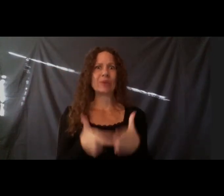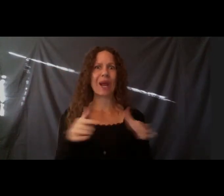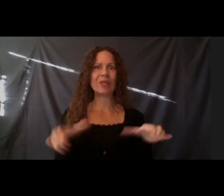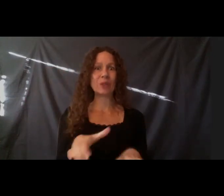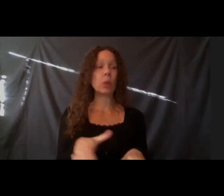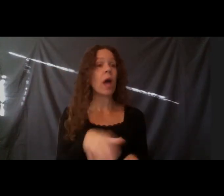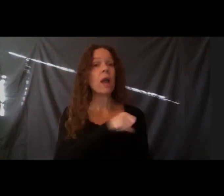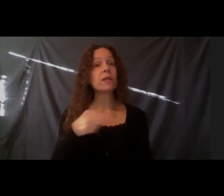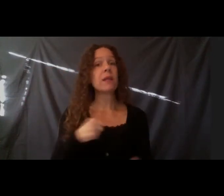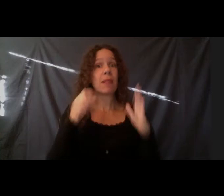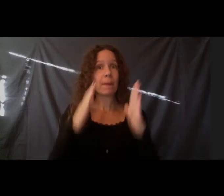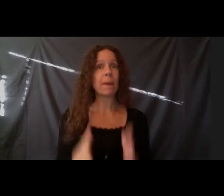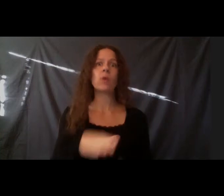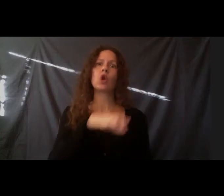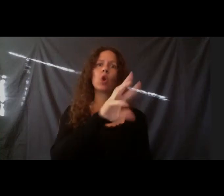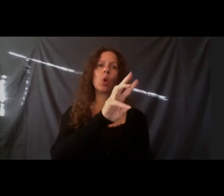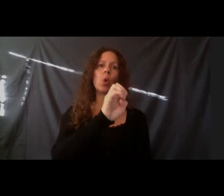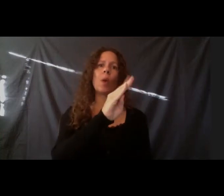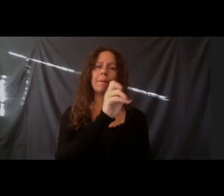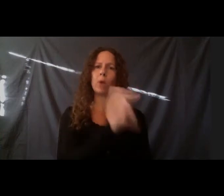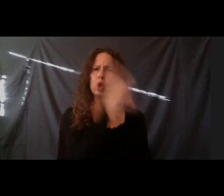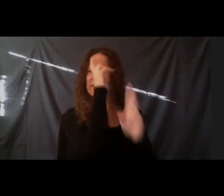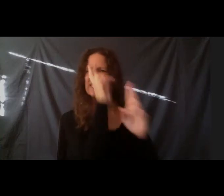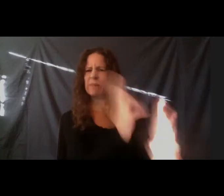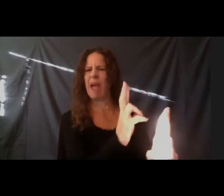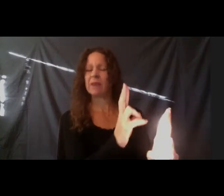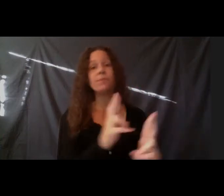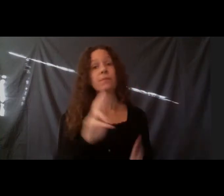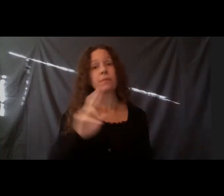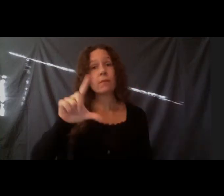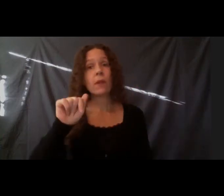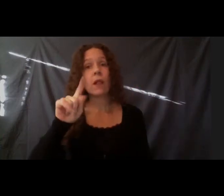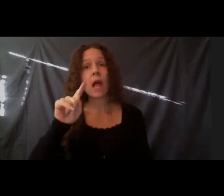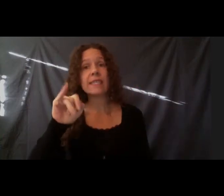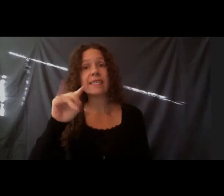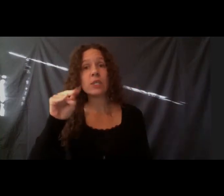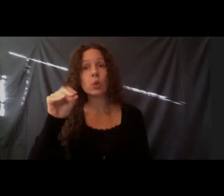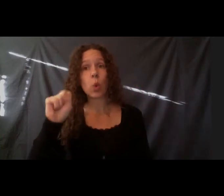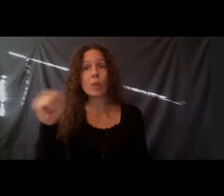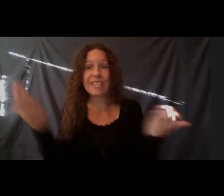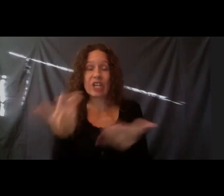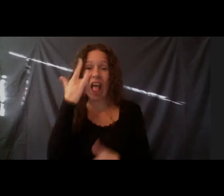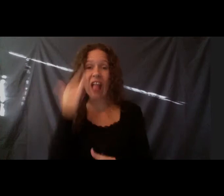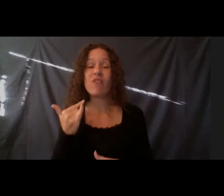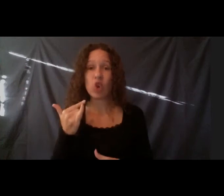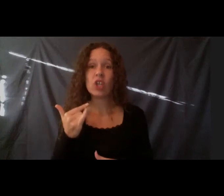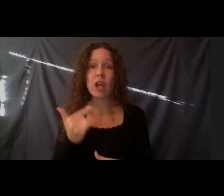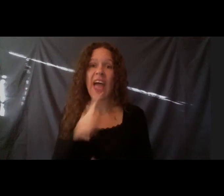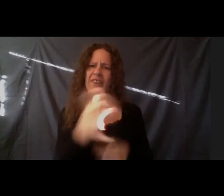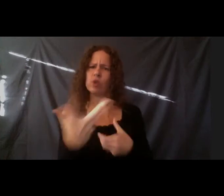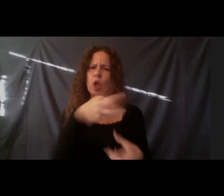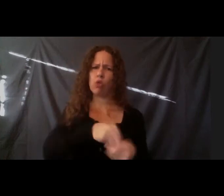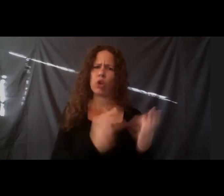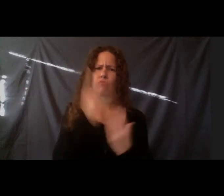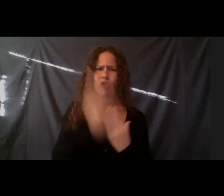Weber, but Latinos in California also have to be included in programs. We're 40% of the